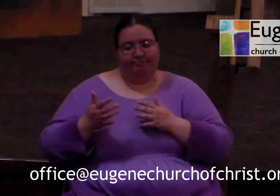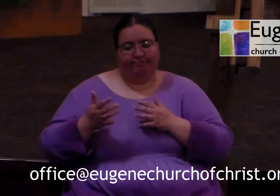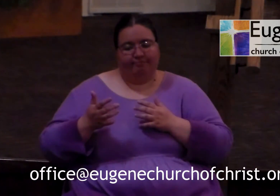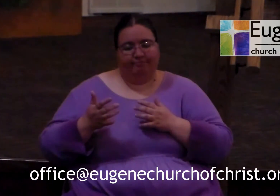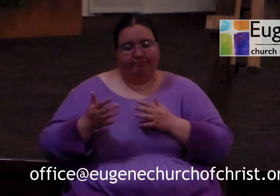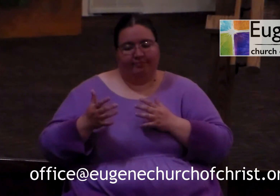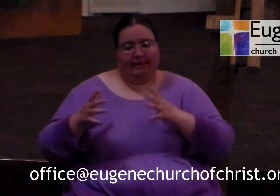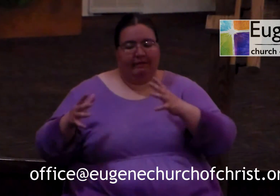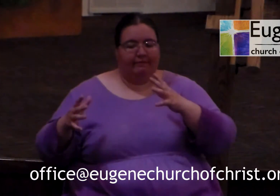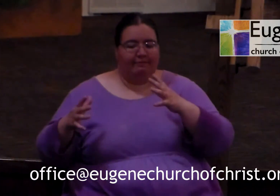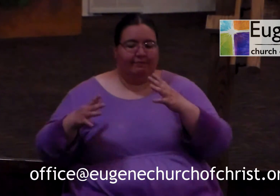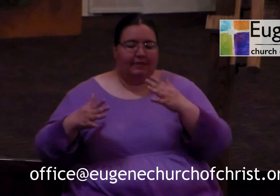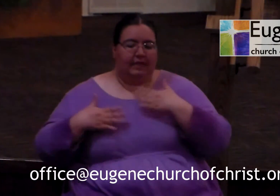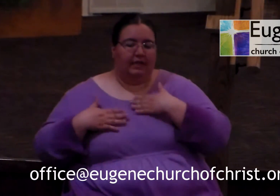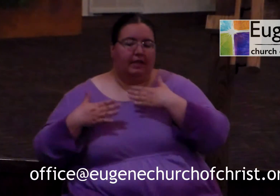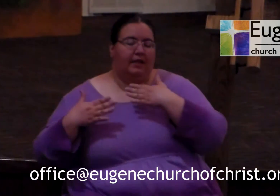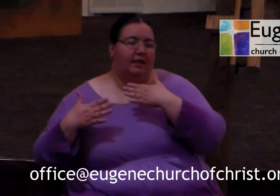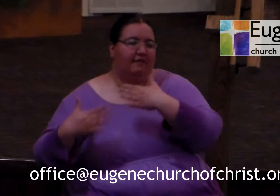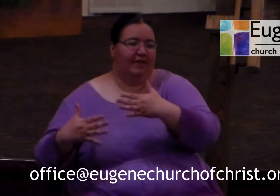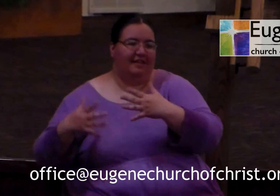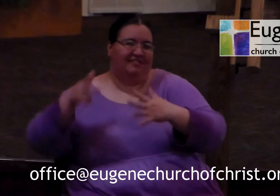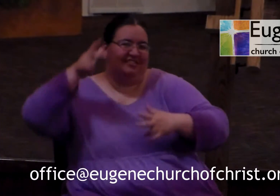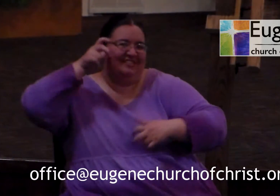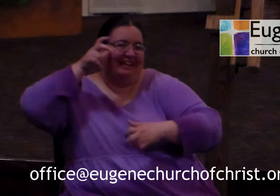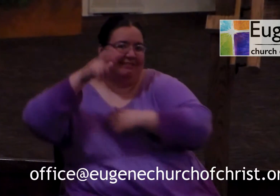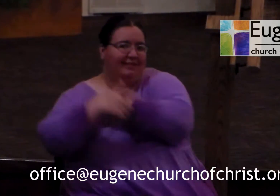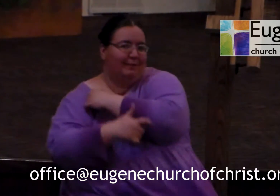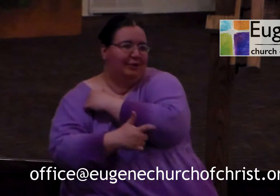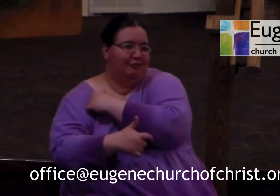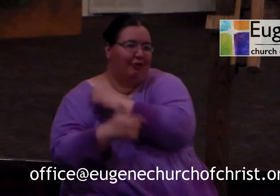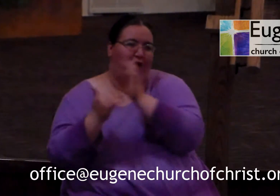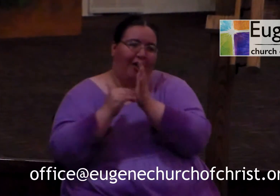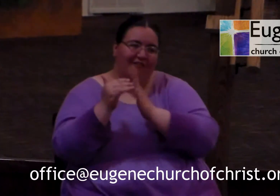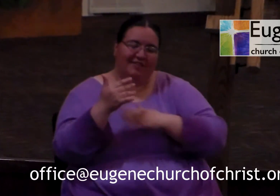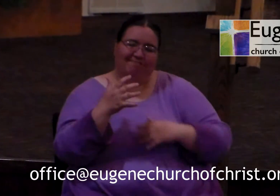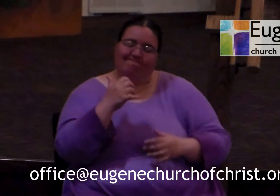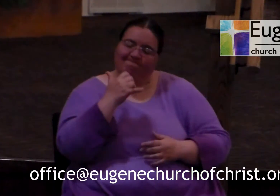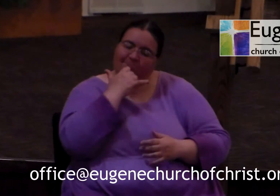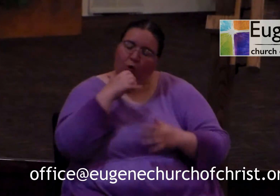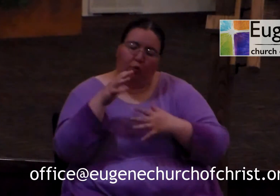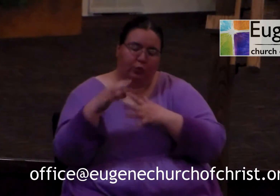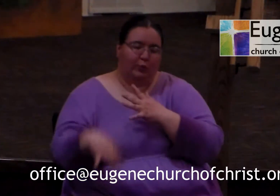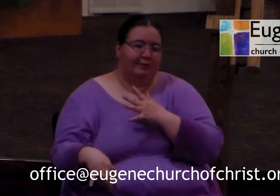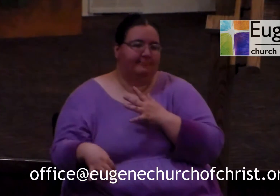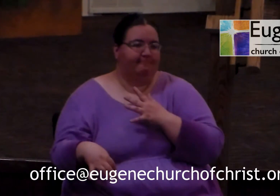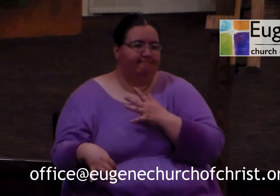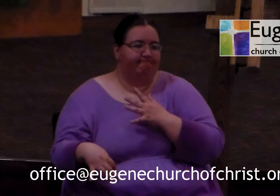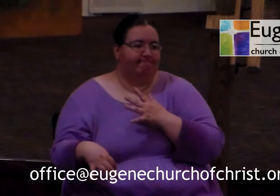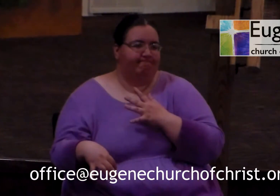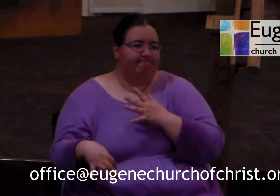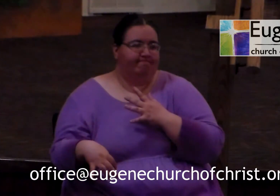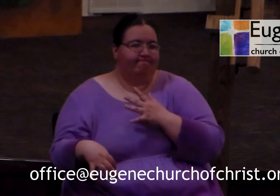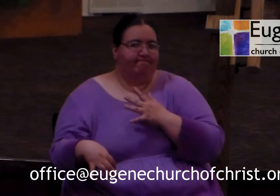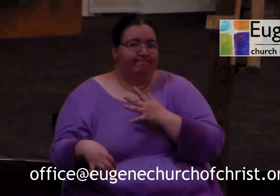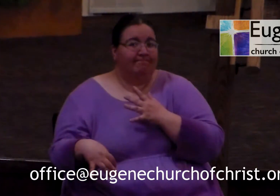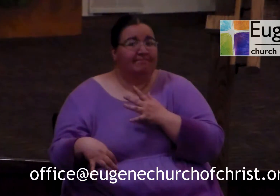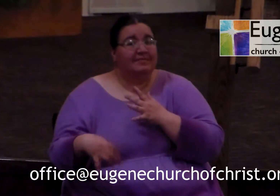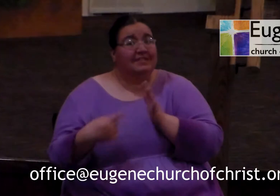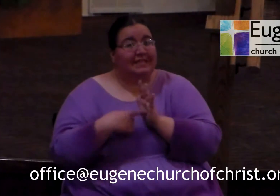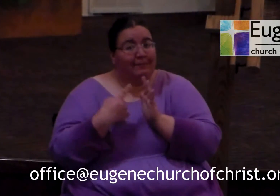way. Too often we make the wrong choice. And sometimes we do it again and again and